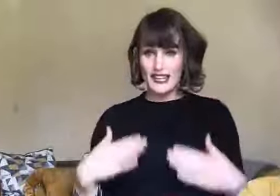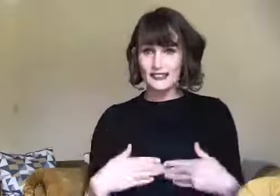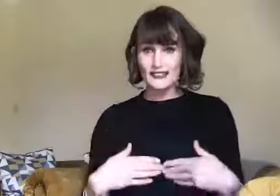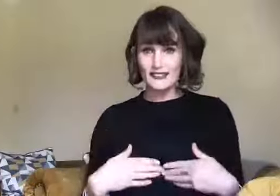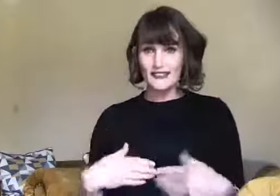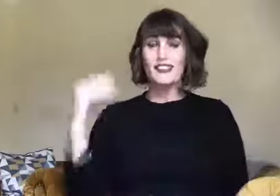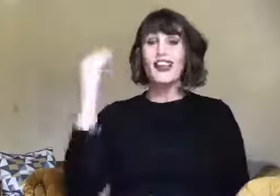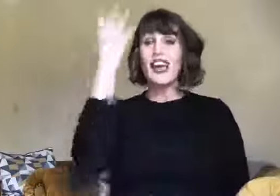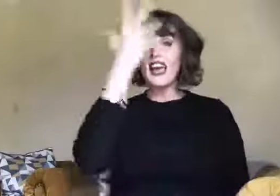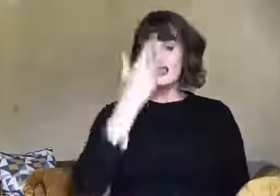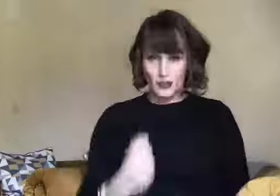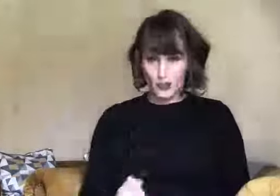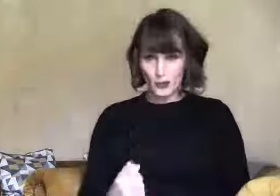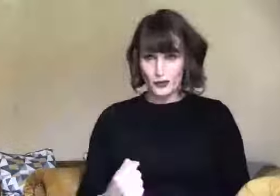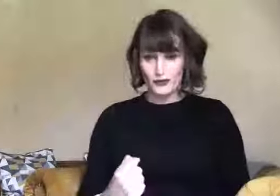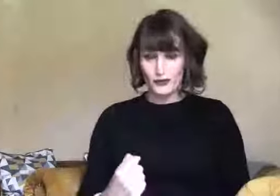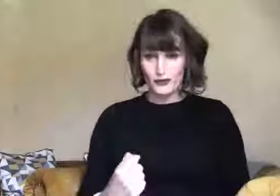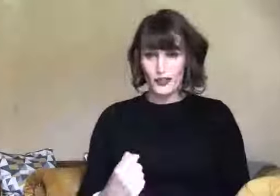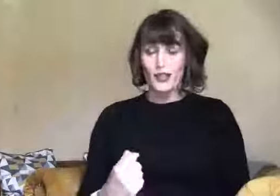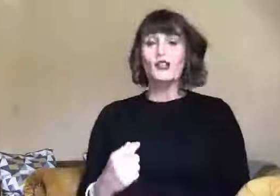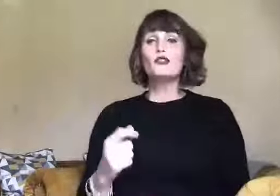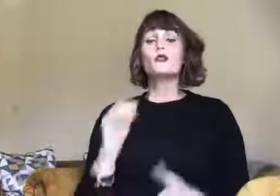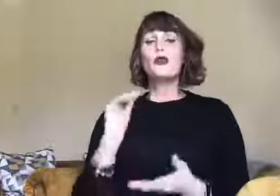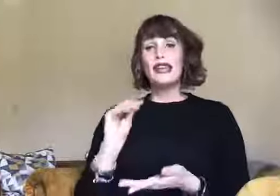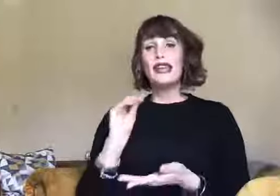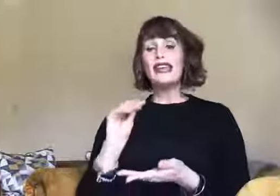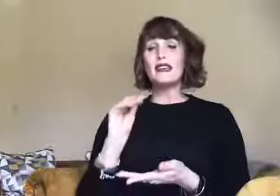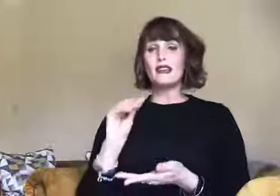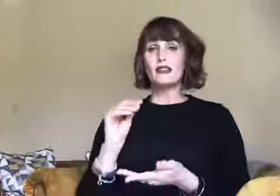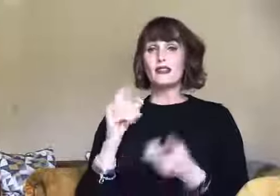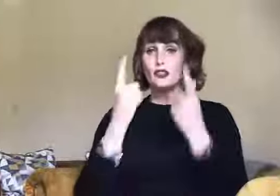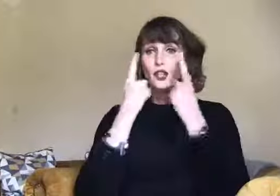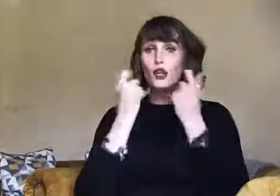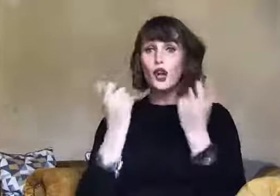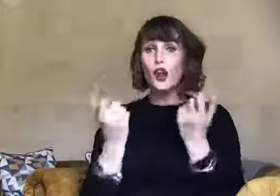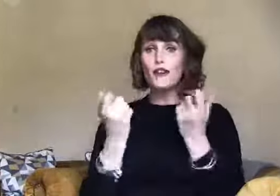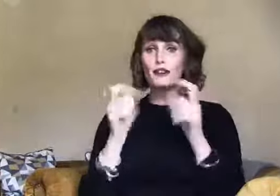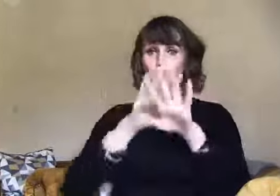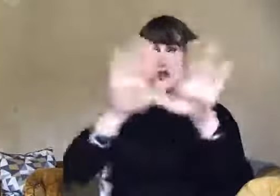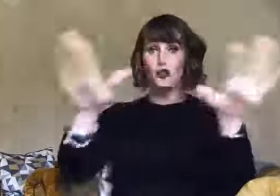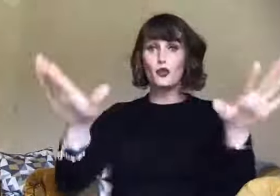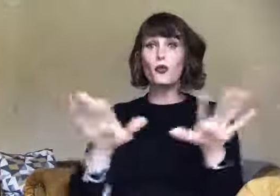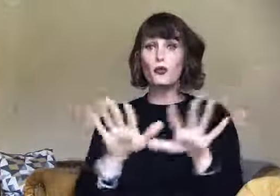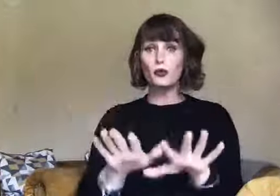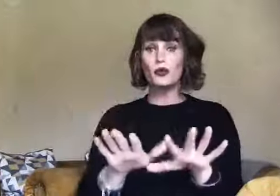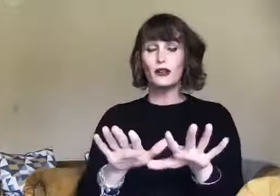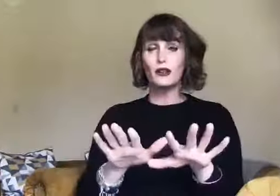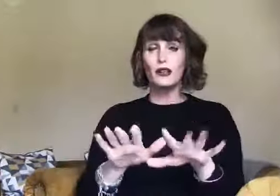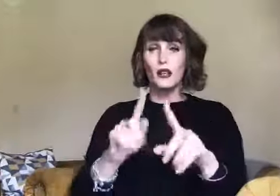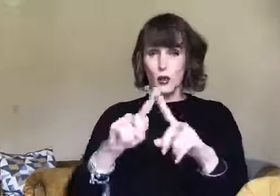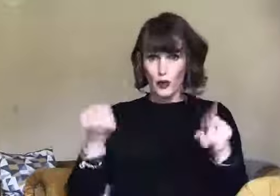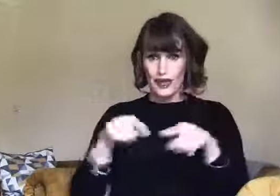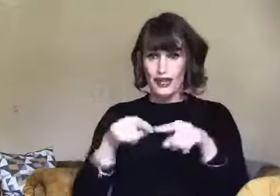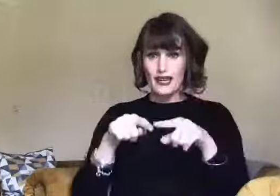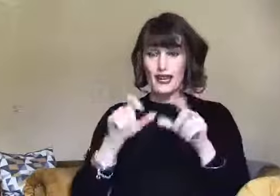body, and soul. So we are here to look after you all. We, as